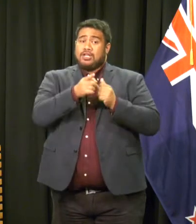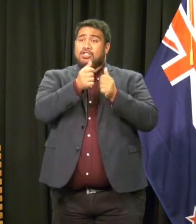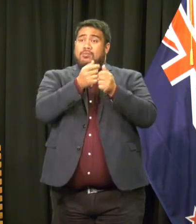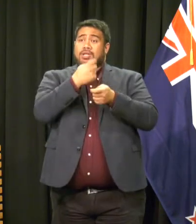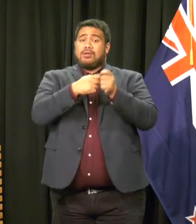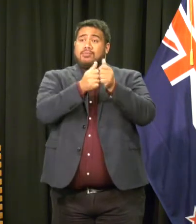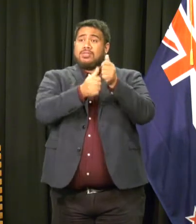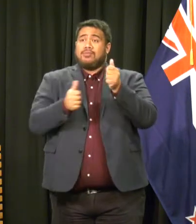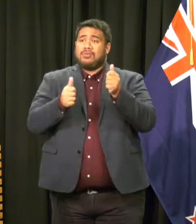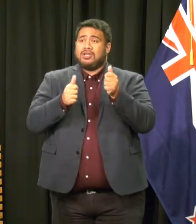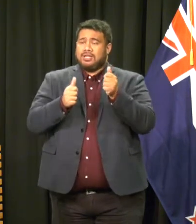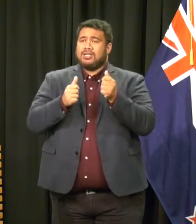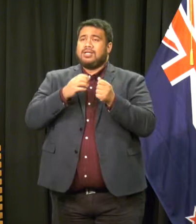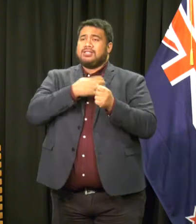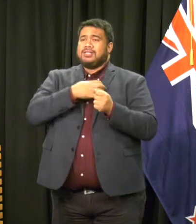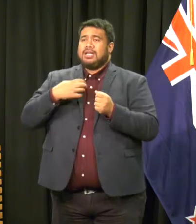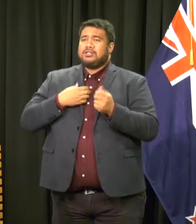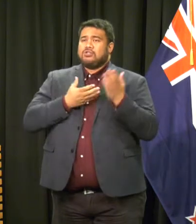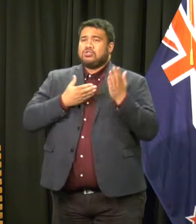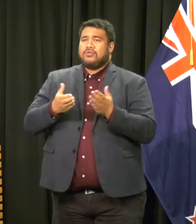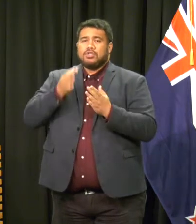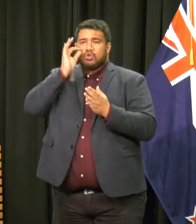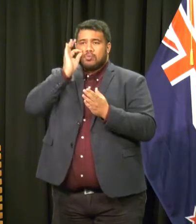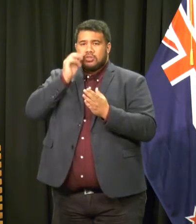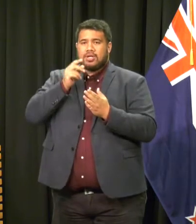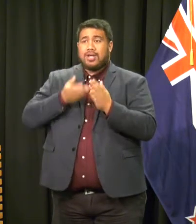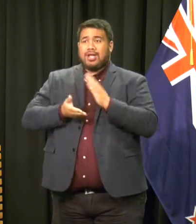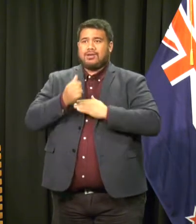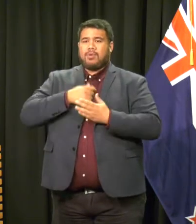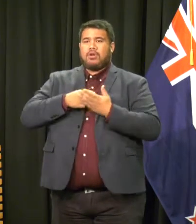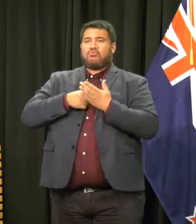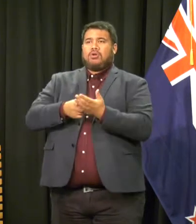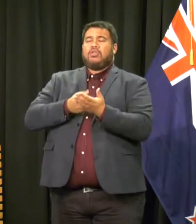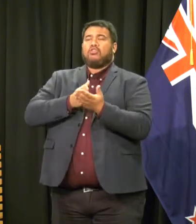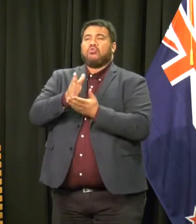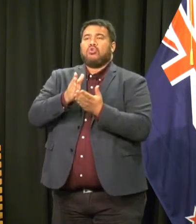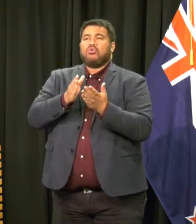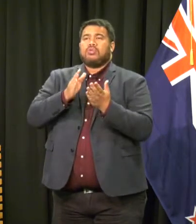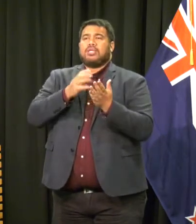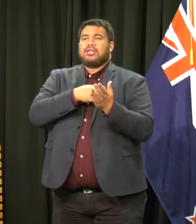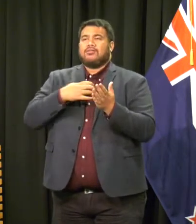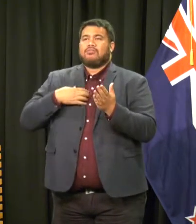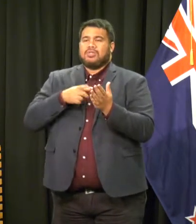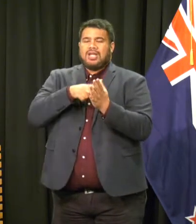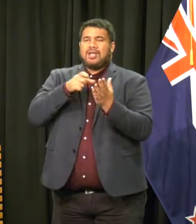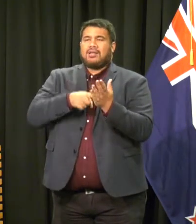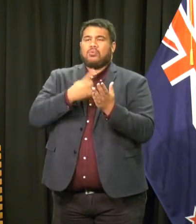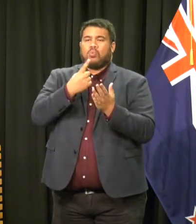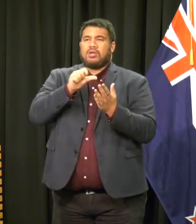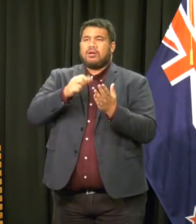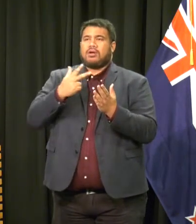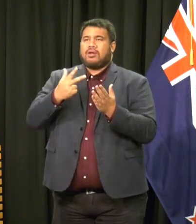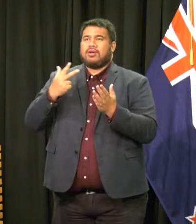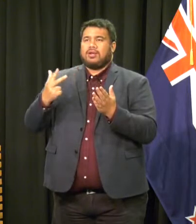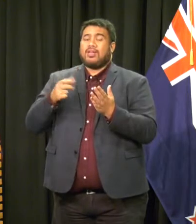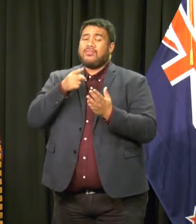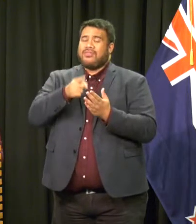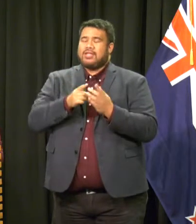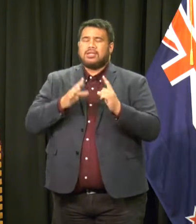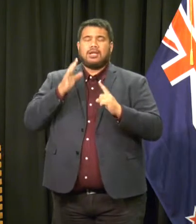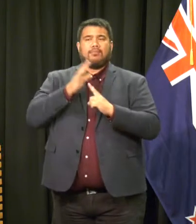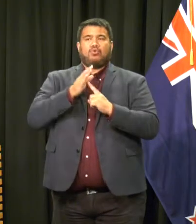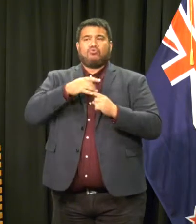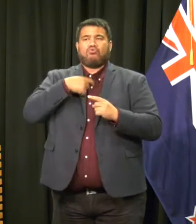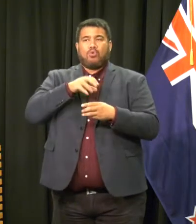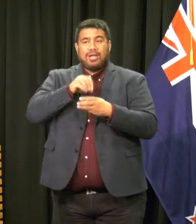appointed by the Governor-General on my recommendation under the State Services Sector Act 1988. It's one of the most senior and influential roles